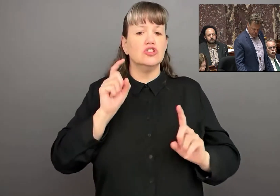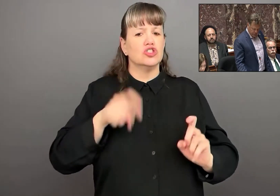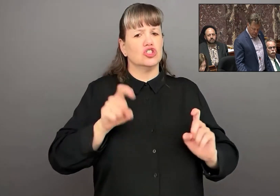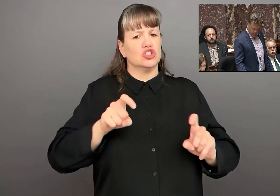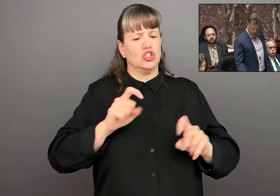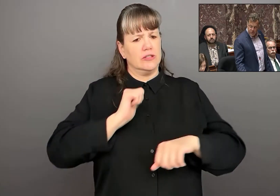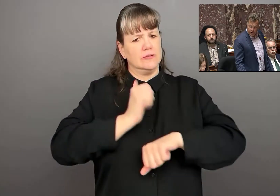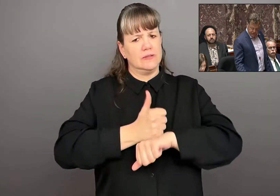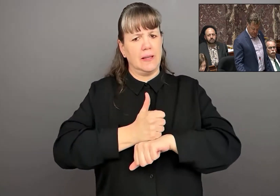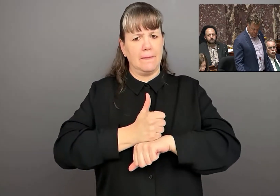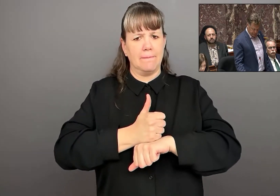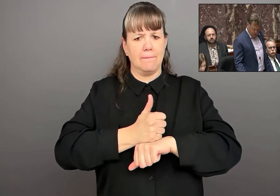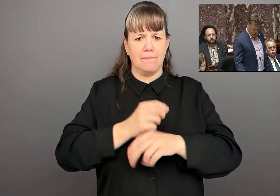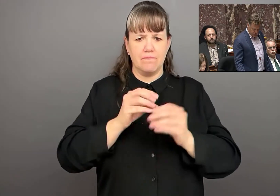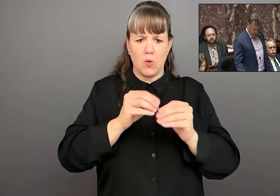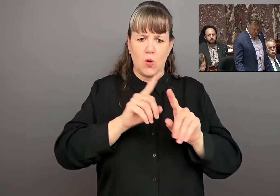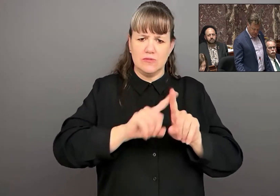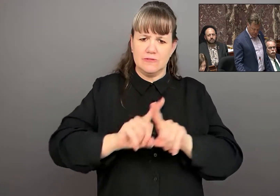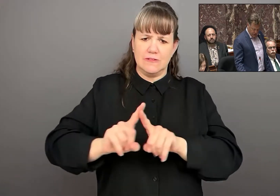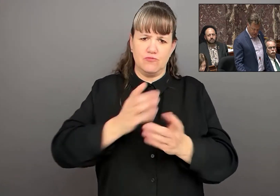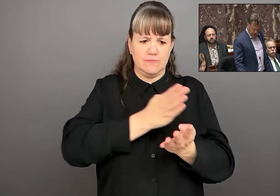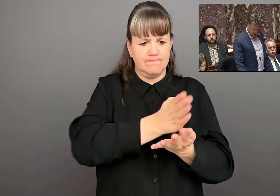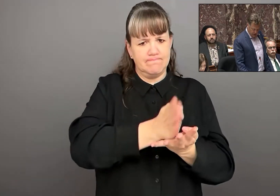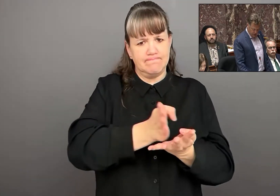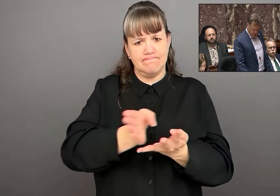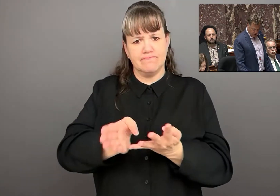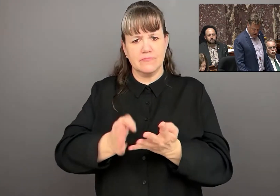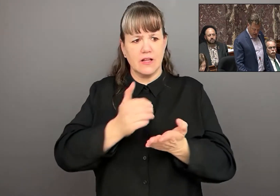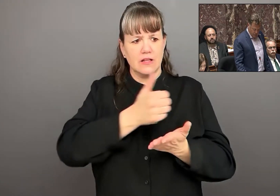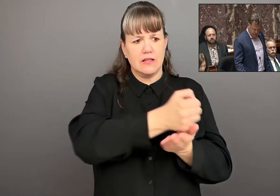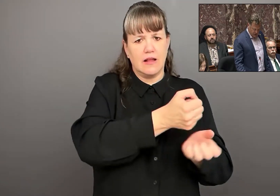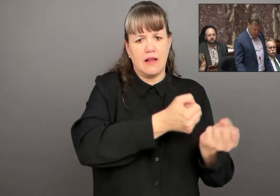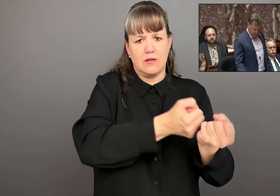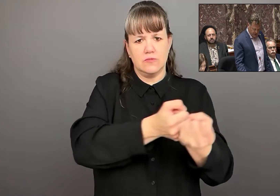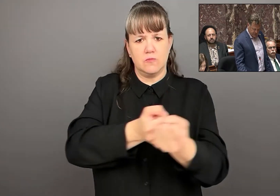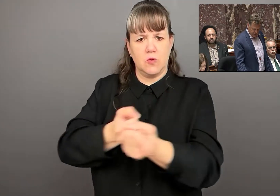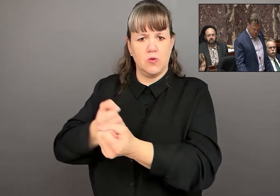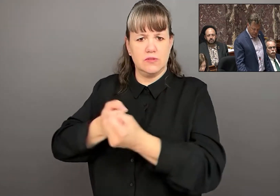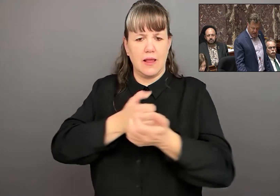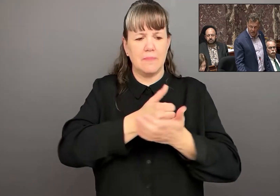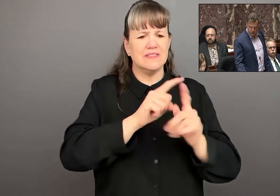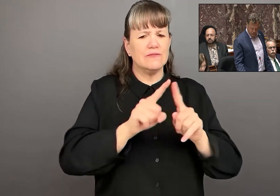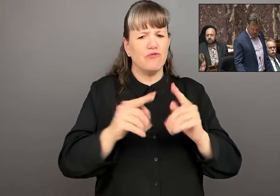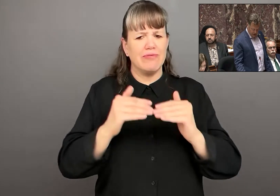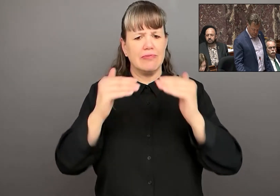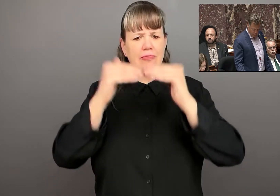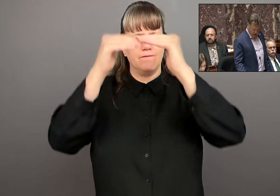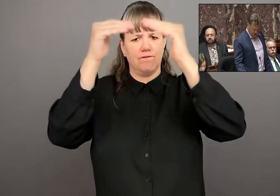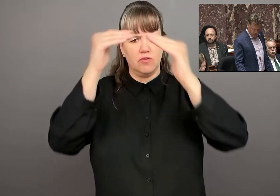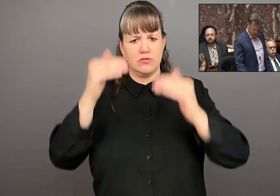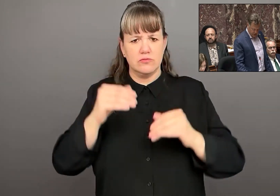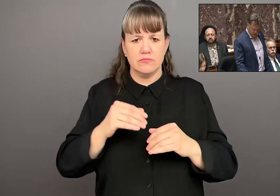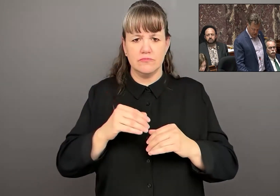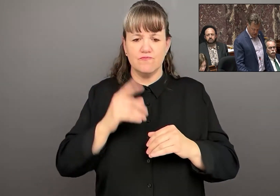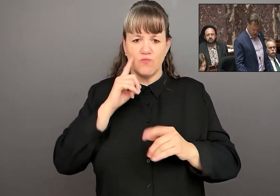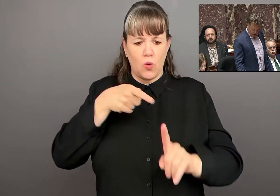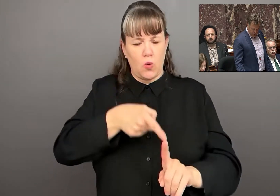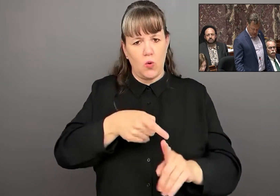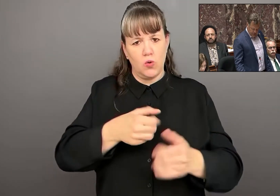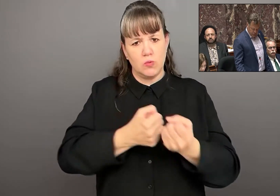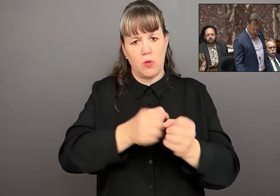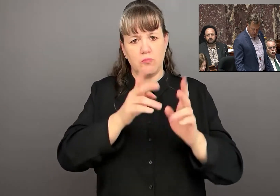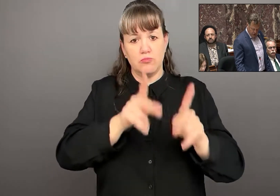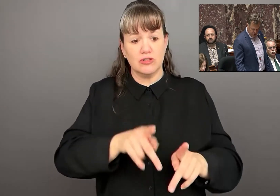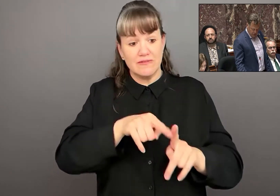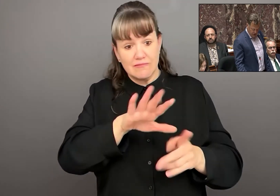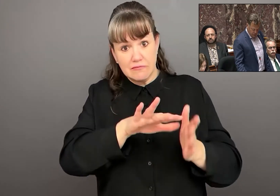journey before they reach crisis. For the Minister of Health, again, how is this government investing in preventative and proactive mental health care